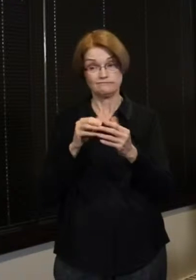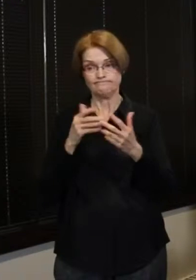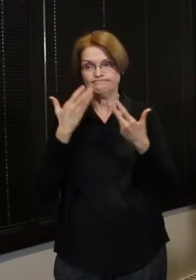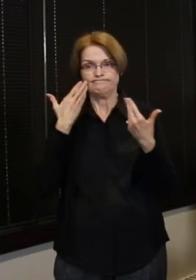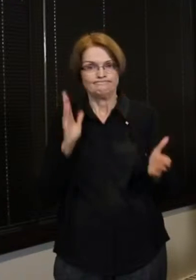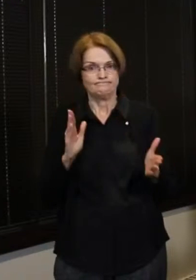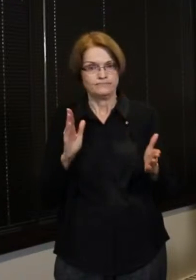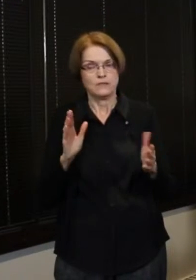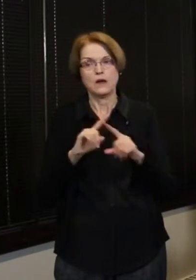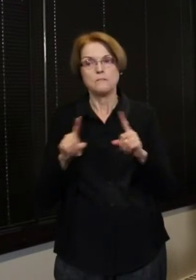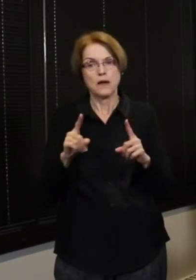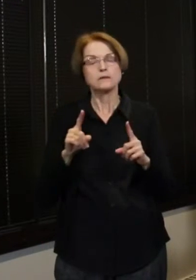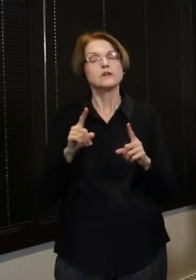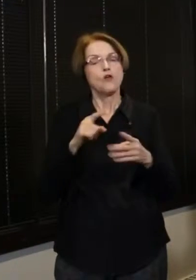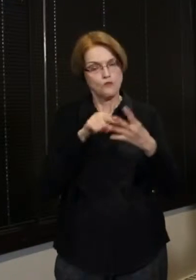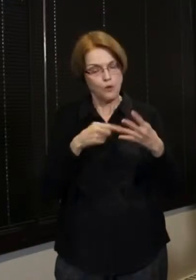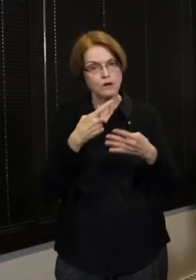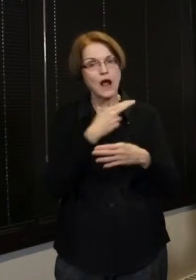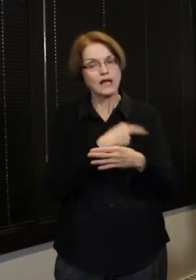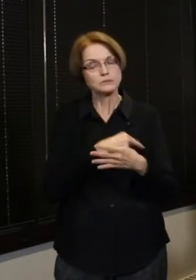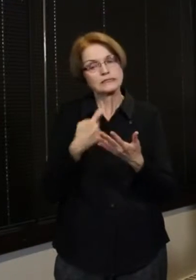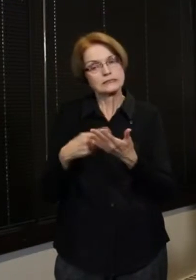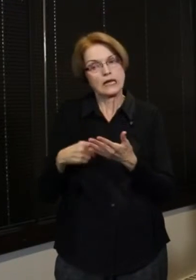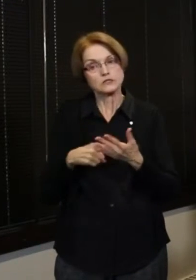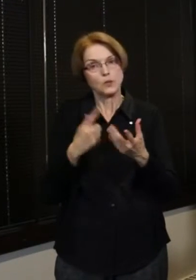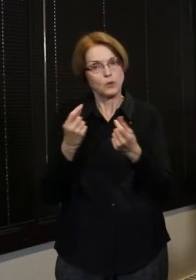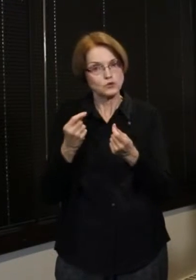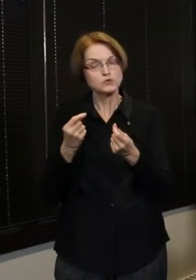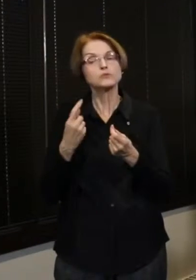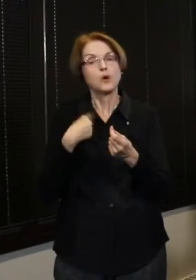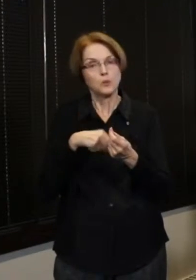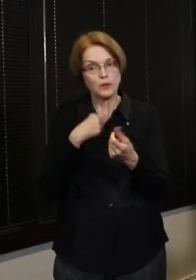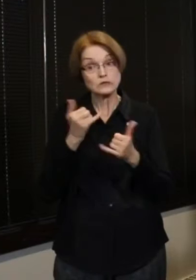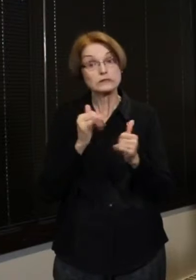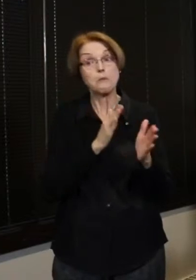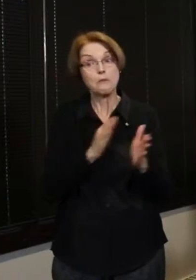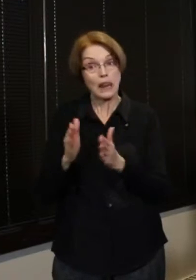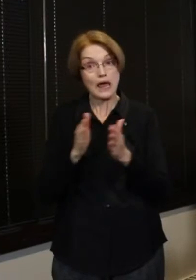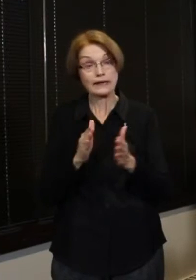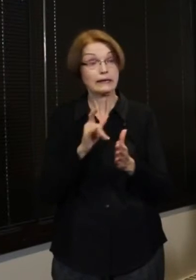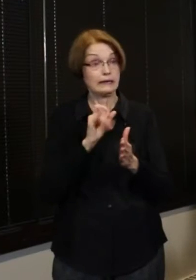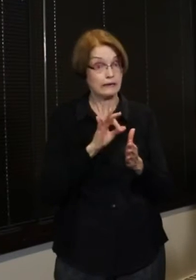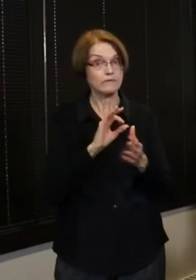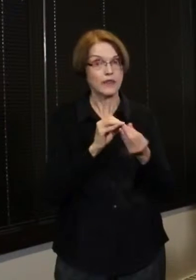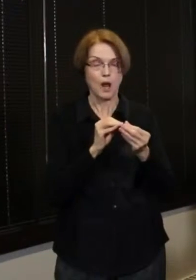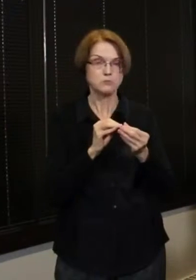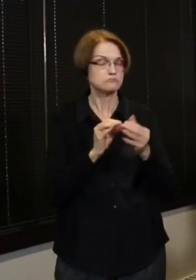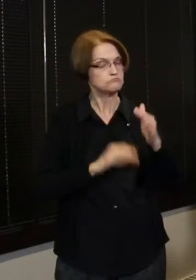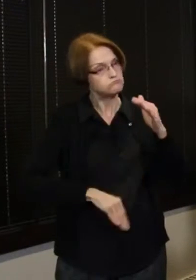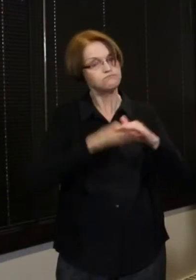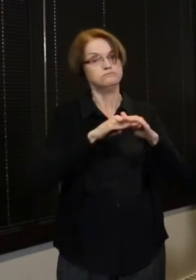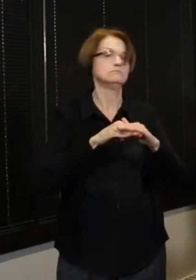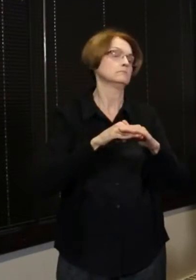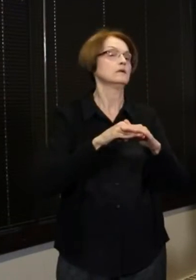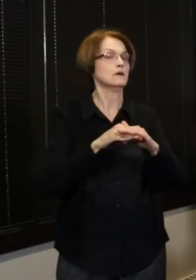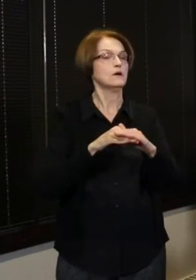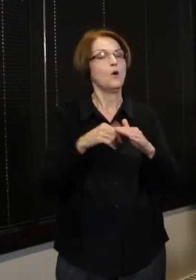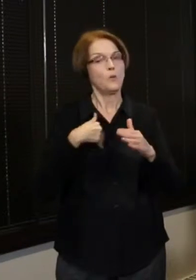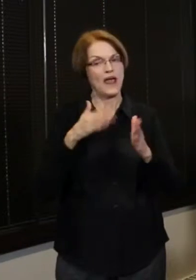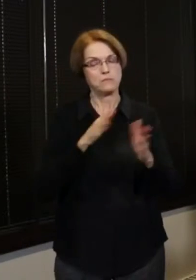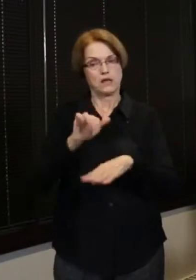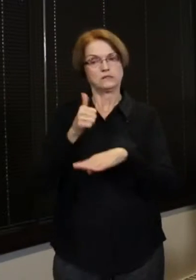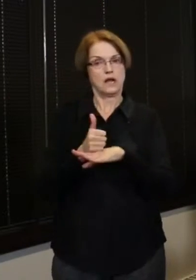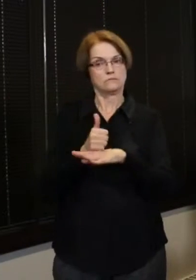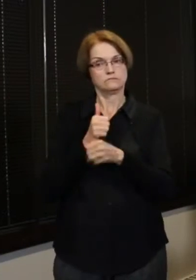is discussions, and we're still planning in case we reach those numbers. Granted, we have a little bit more